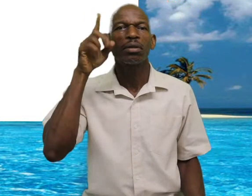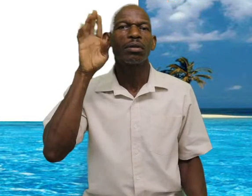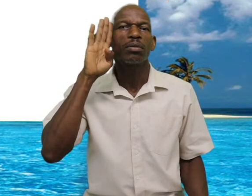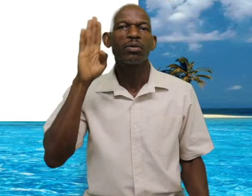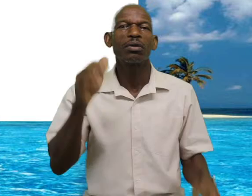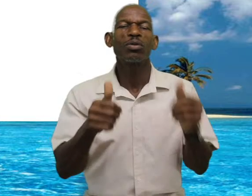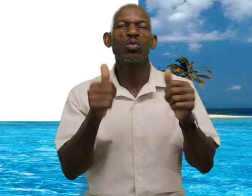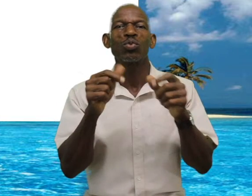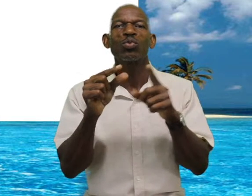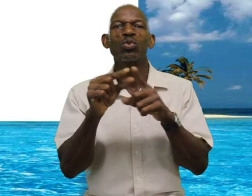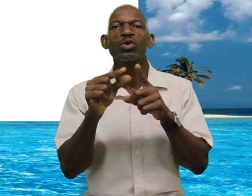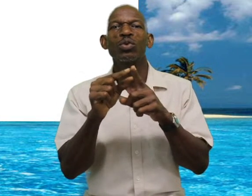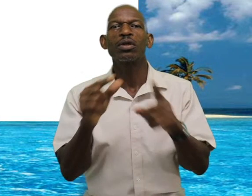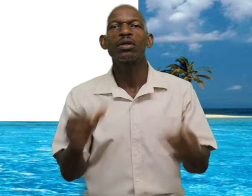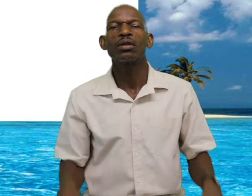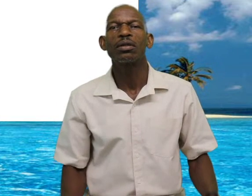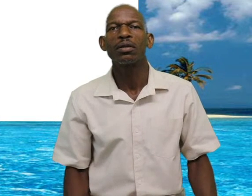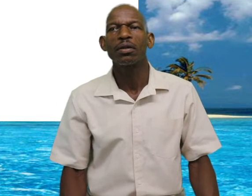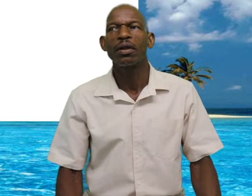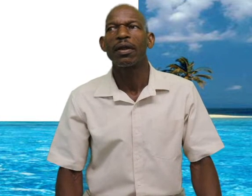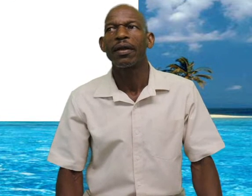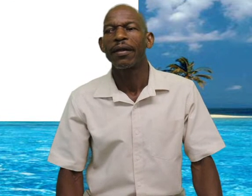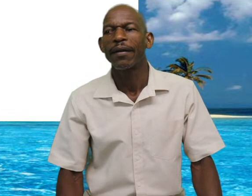you just a minute?